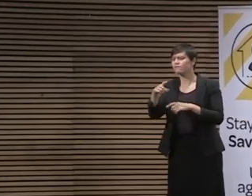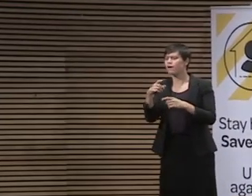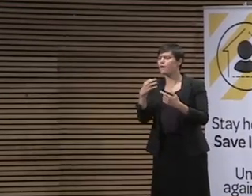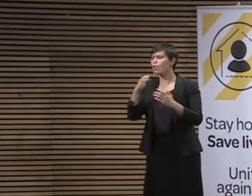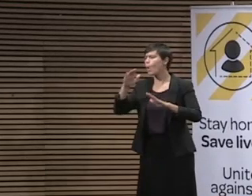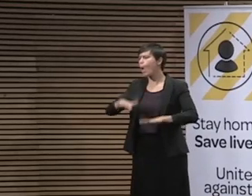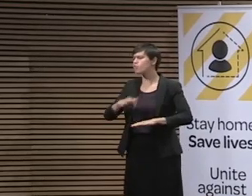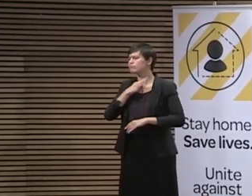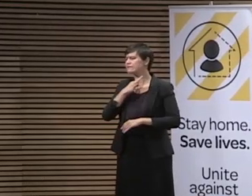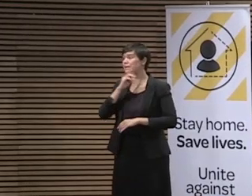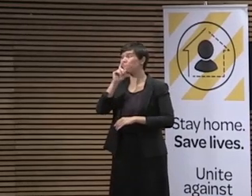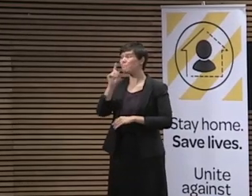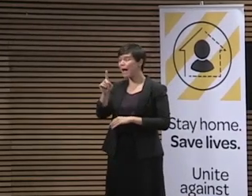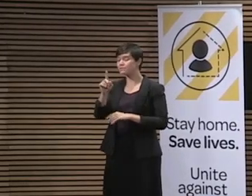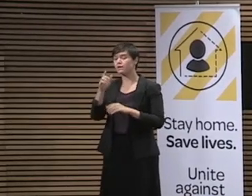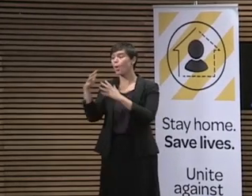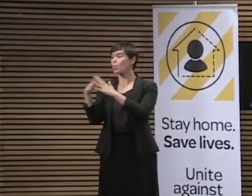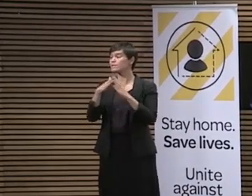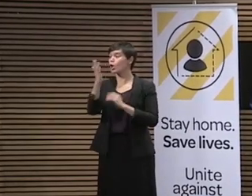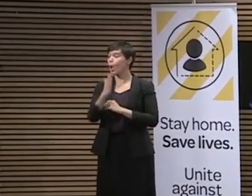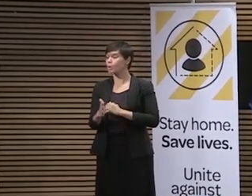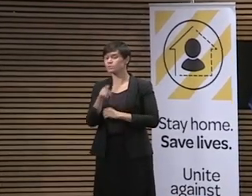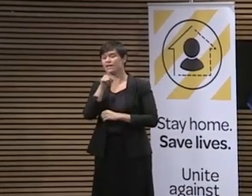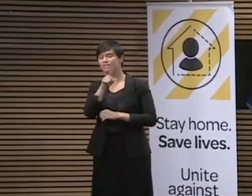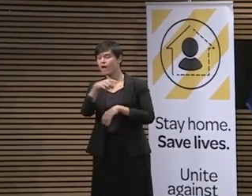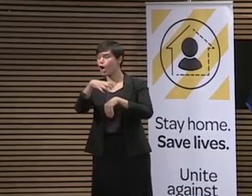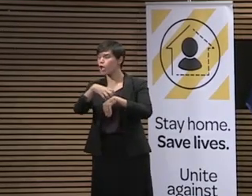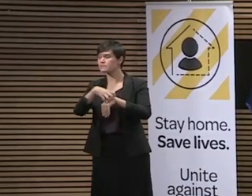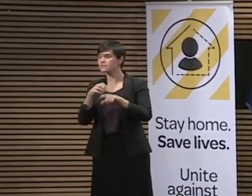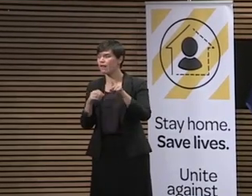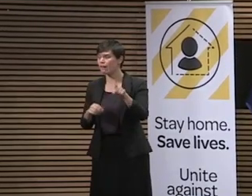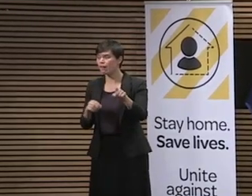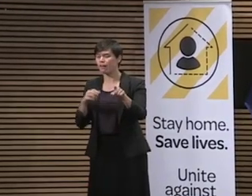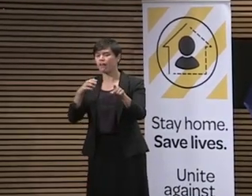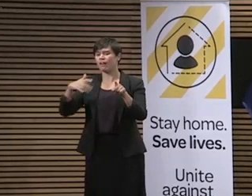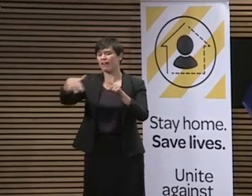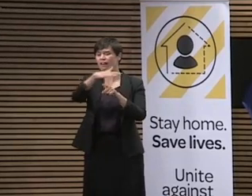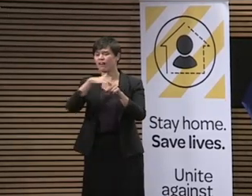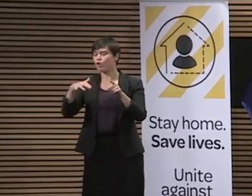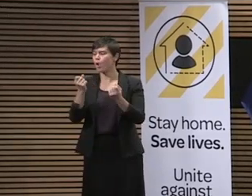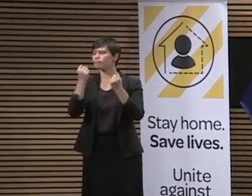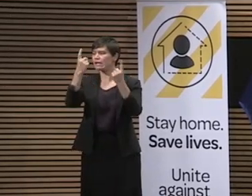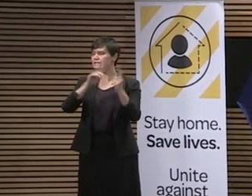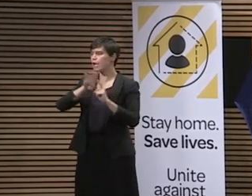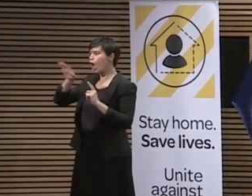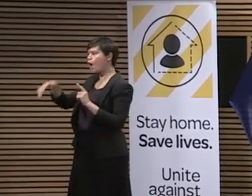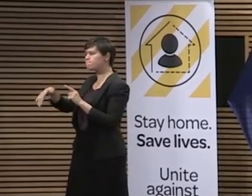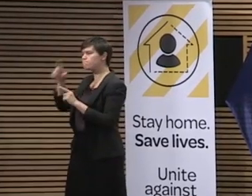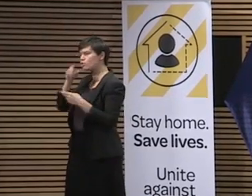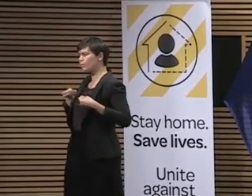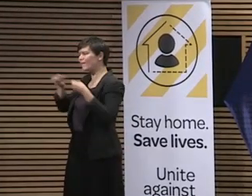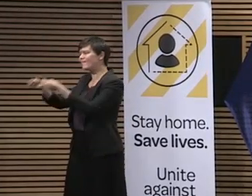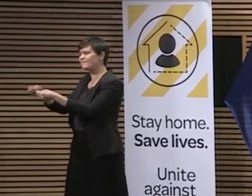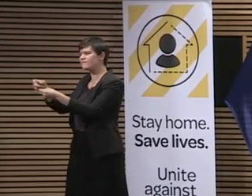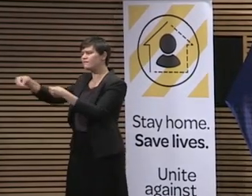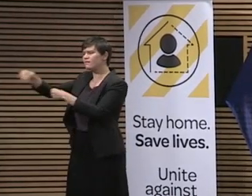had COVID-19. Are you concerned about the wider bubbles that these hospital workers are going home to and how exposed they are if they don't know